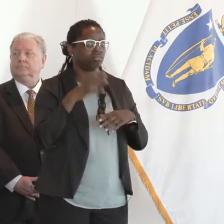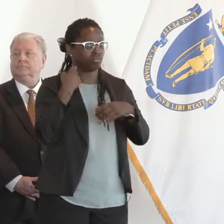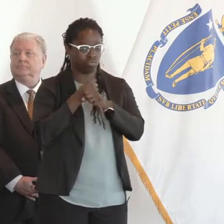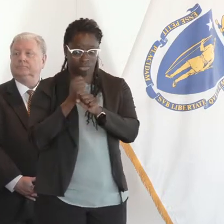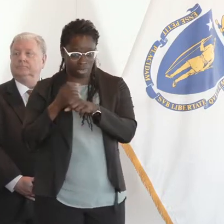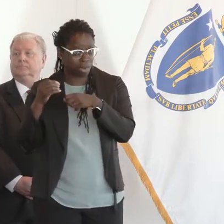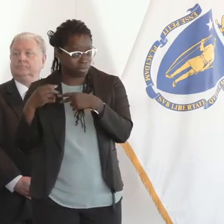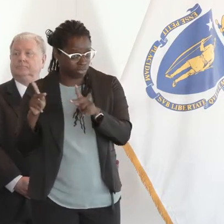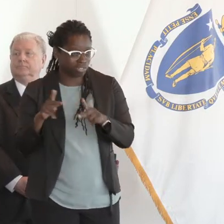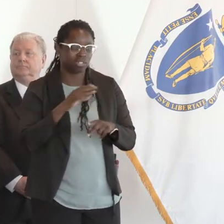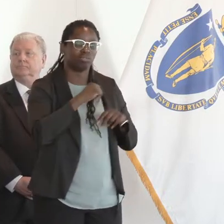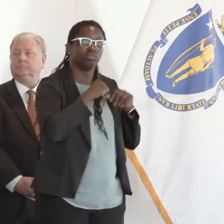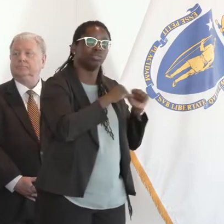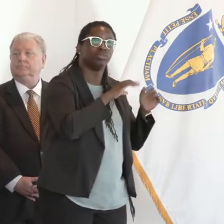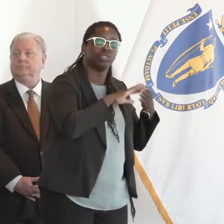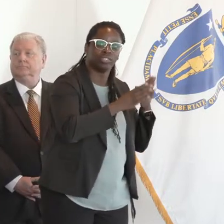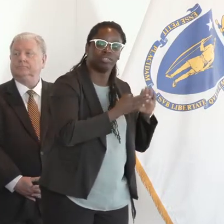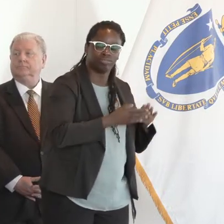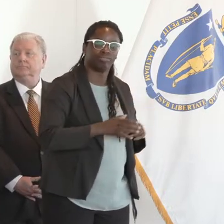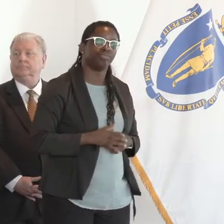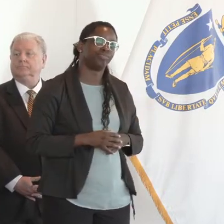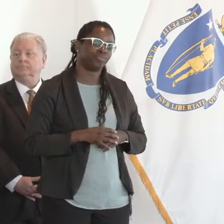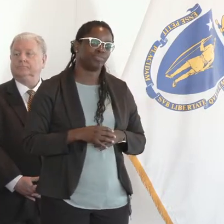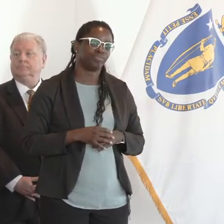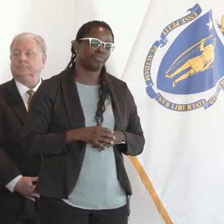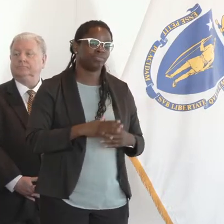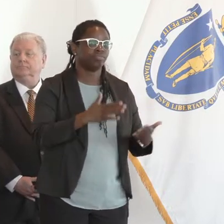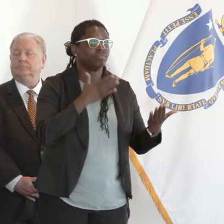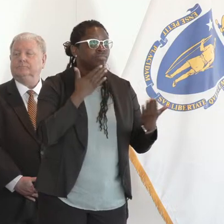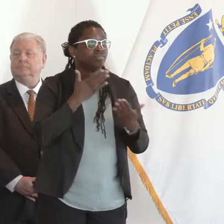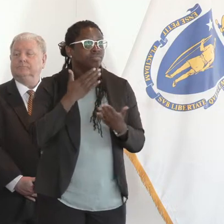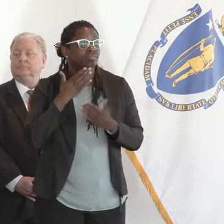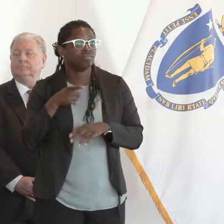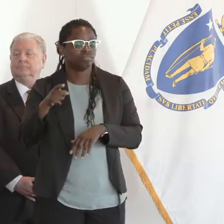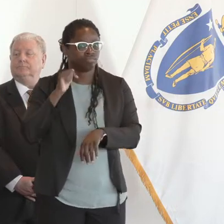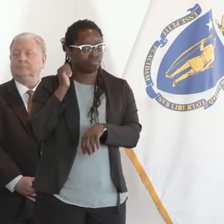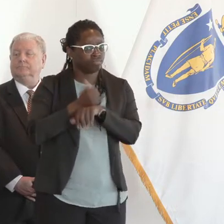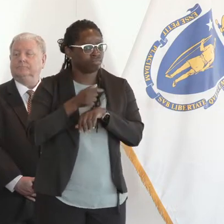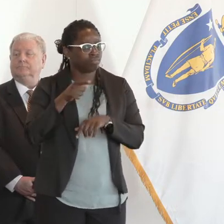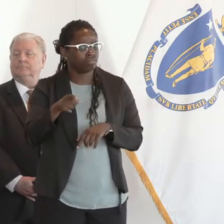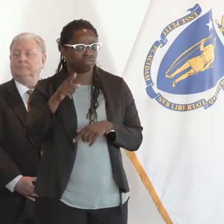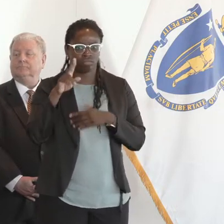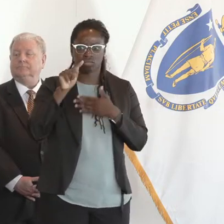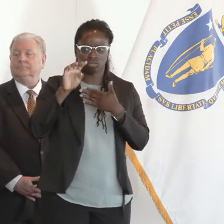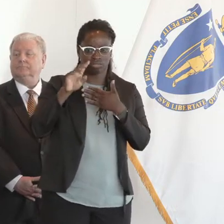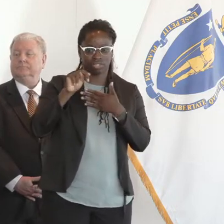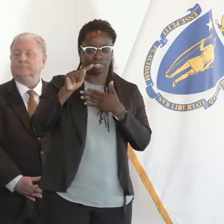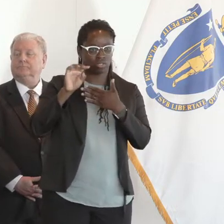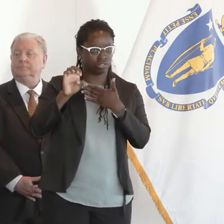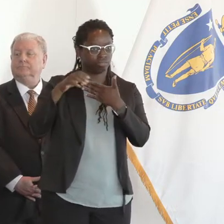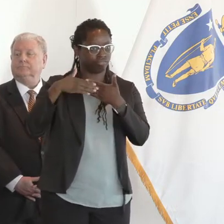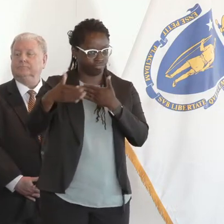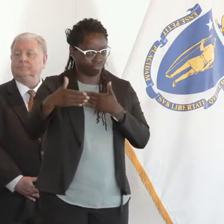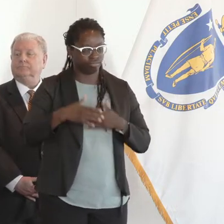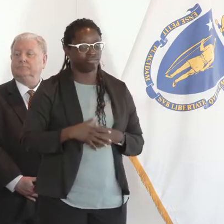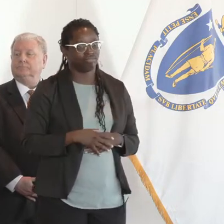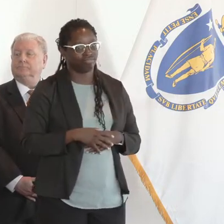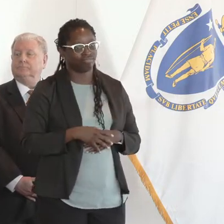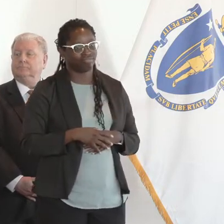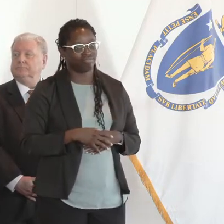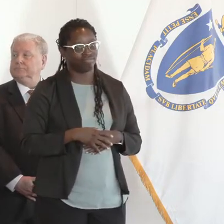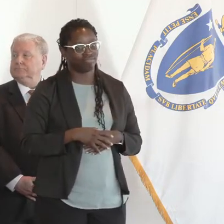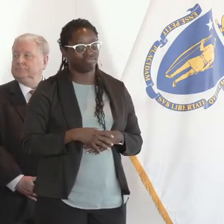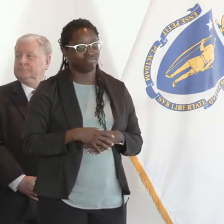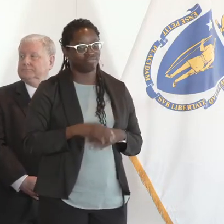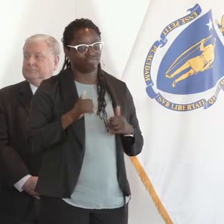from risks. And so thank you for digging in. Thank you for setting the tone for generations to come. And with that, I'd like to pass it on to